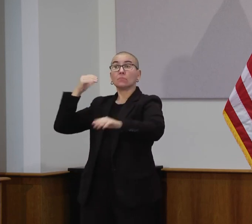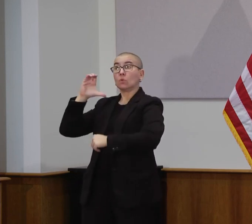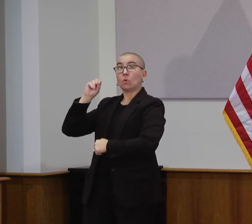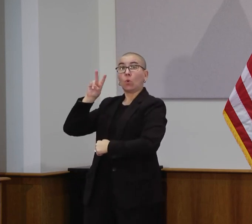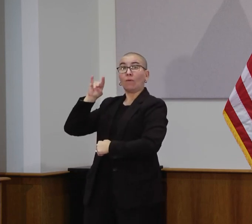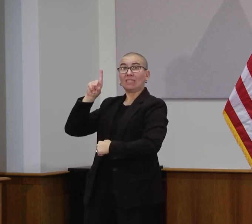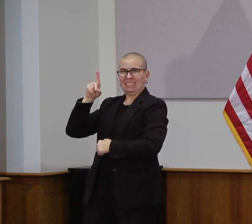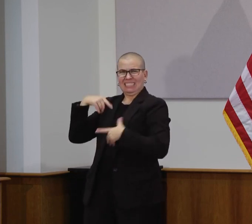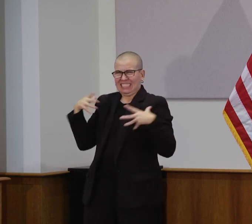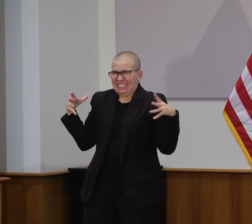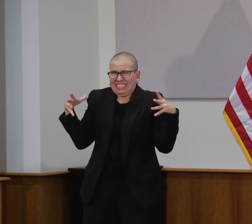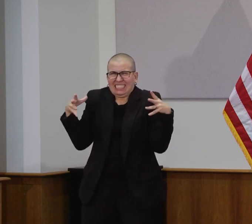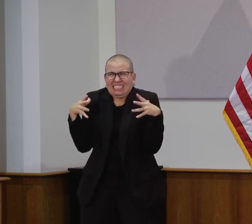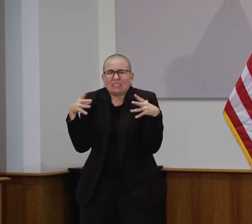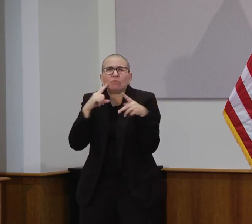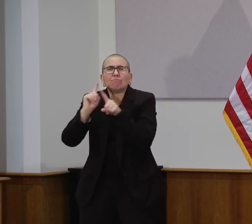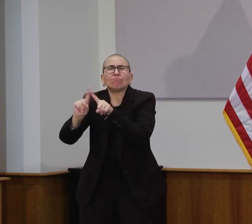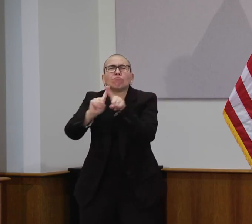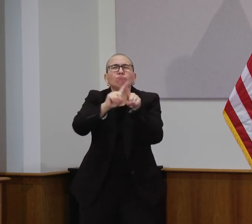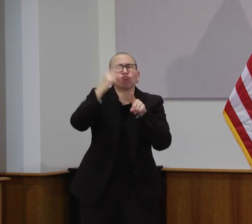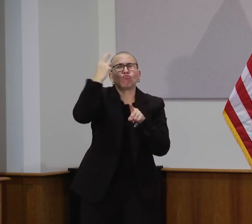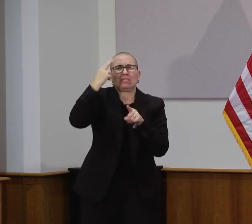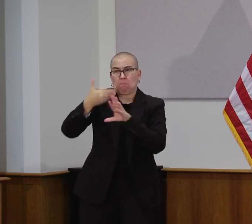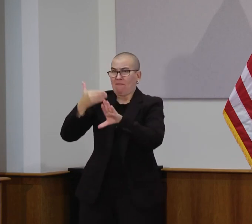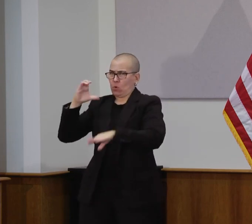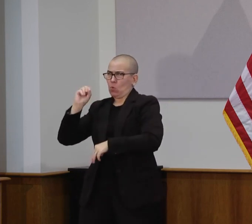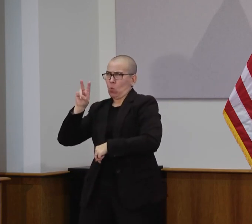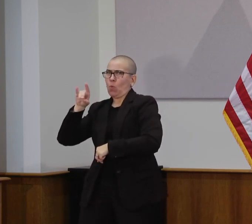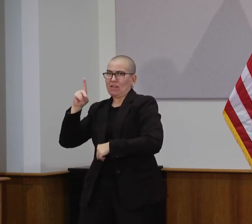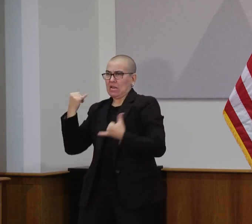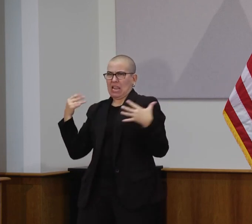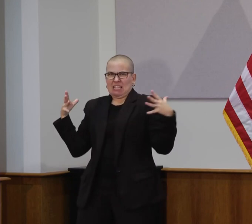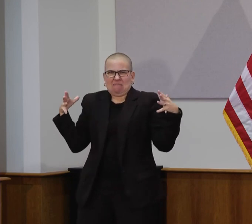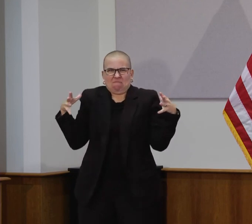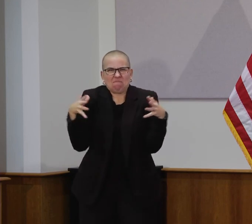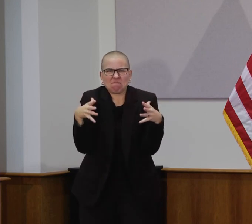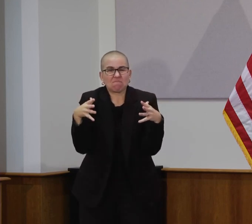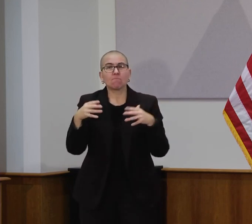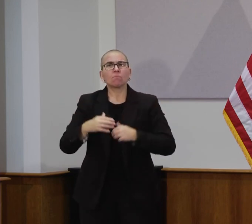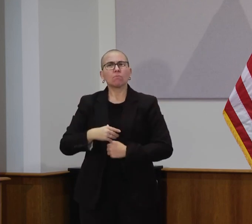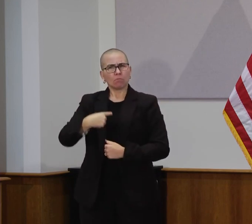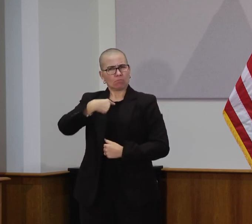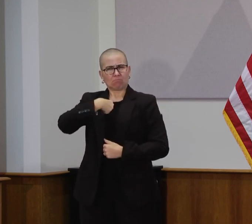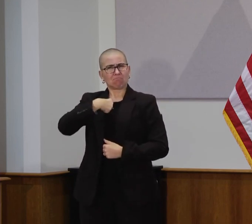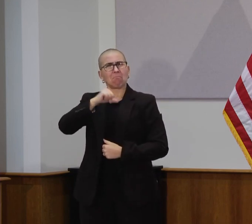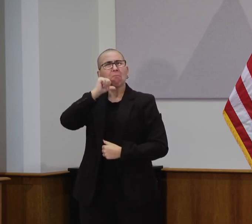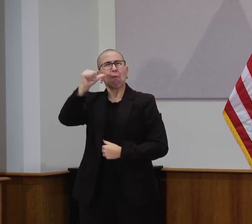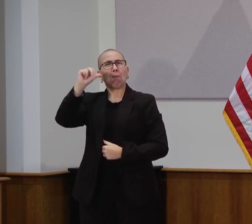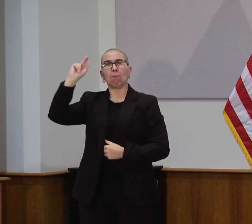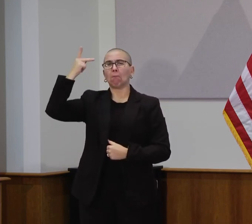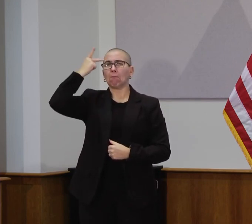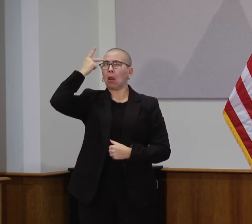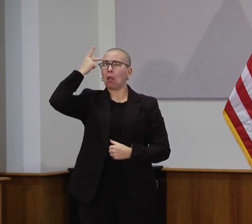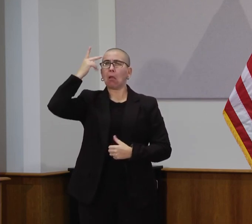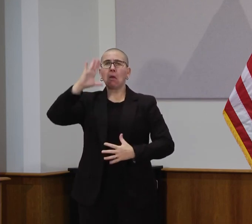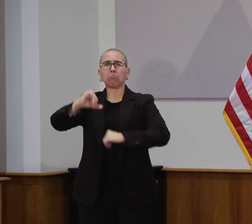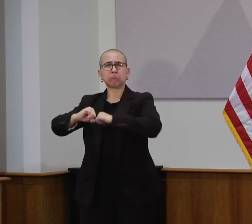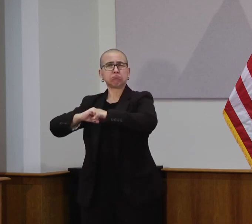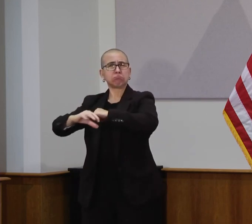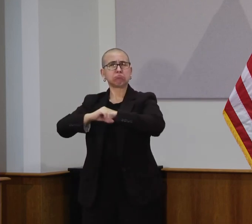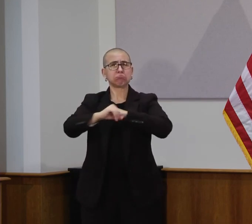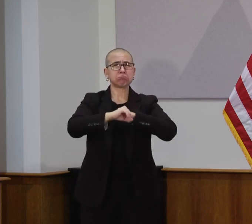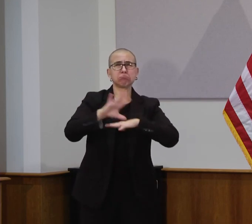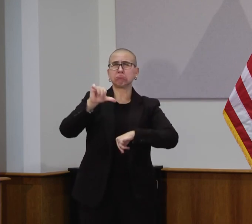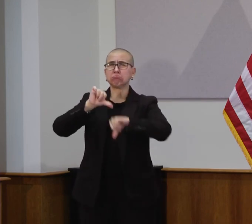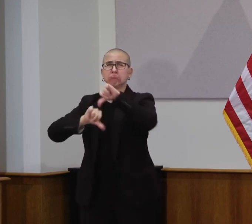reasons. Again, I am not about, and I am not the political scientist to dissect and find